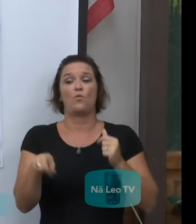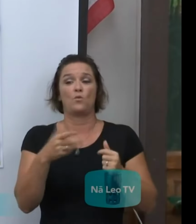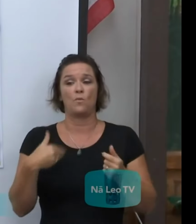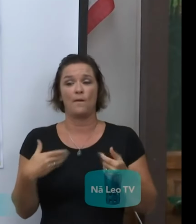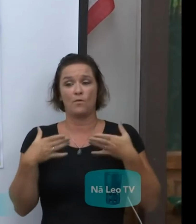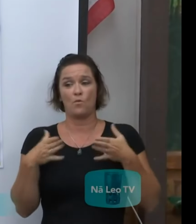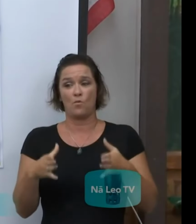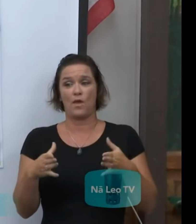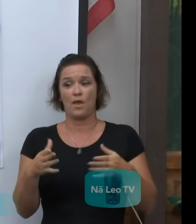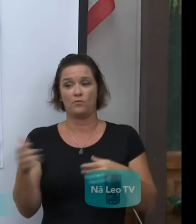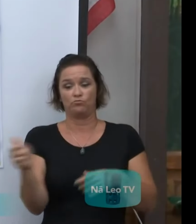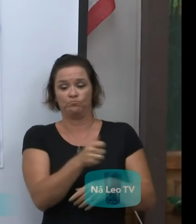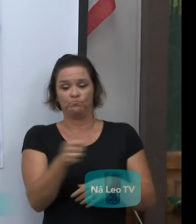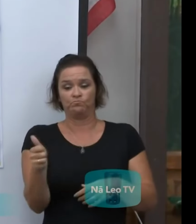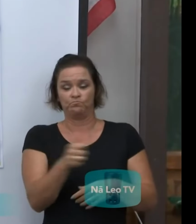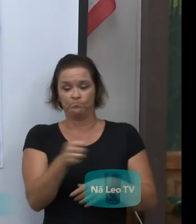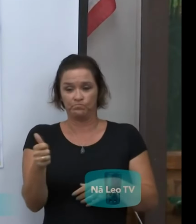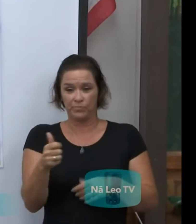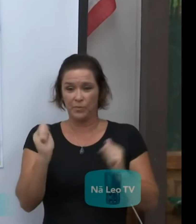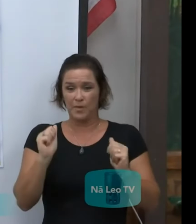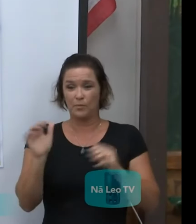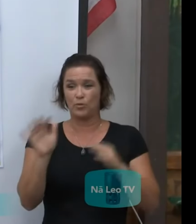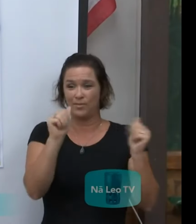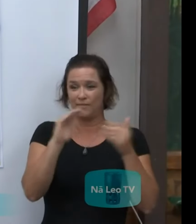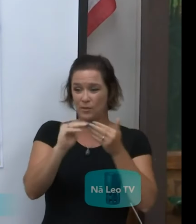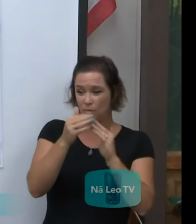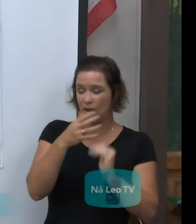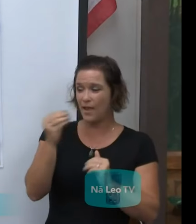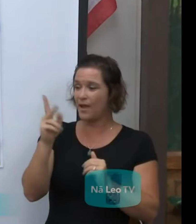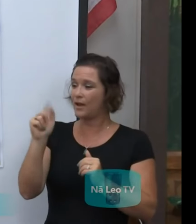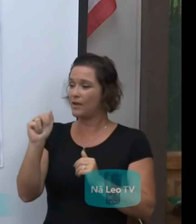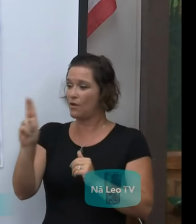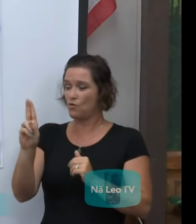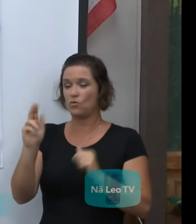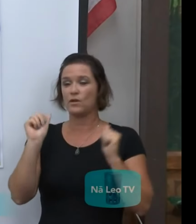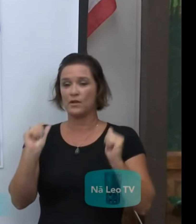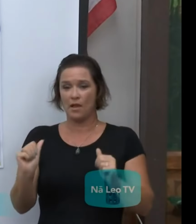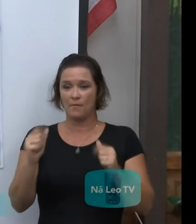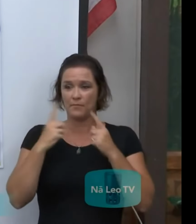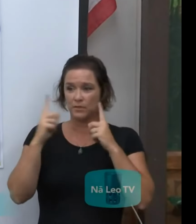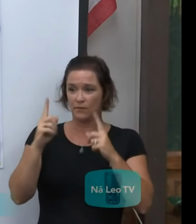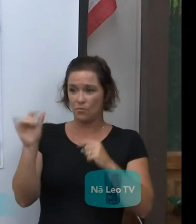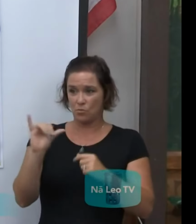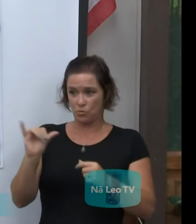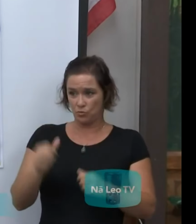out of the community or in and out of the community, and Kau maintains viability.